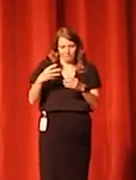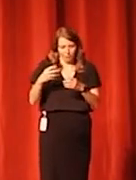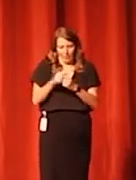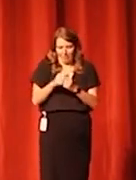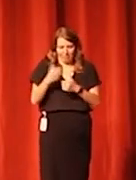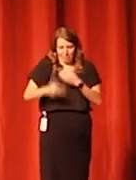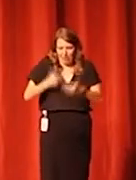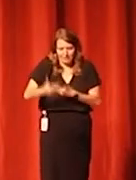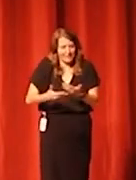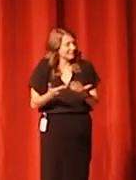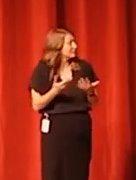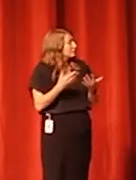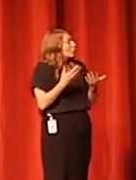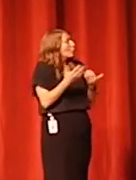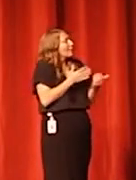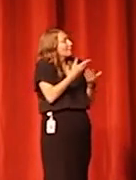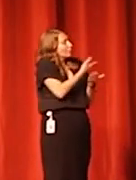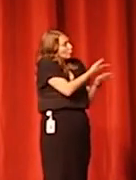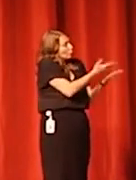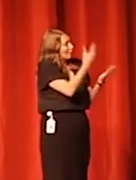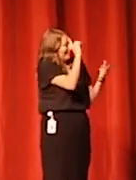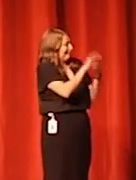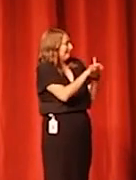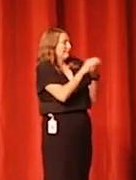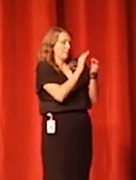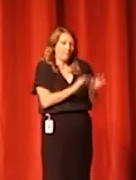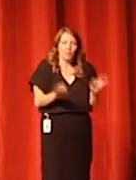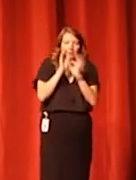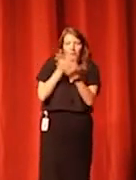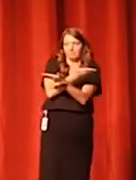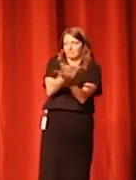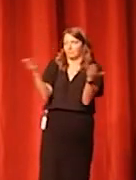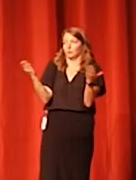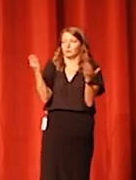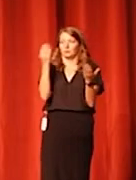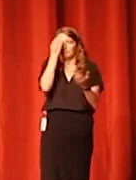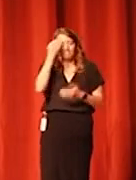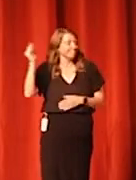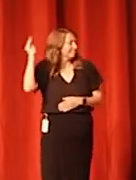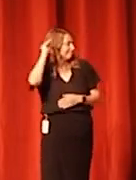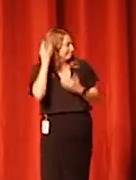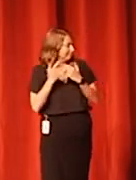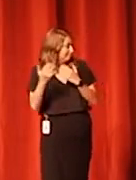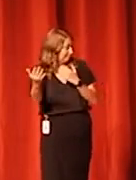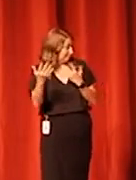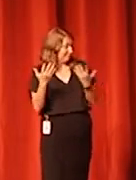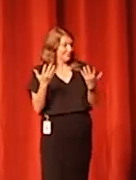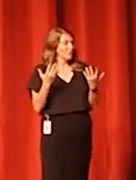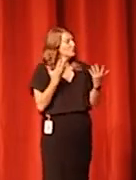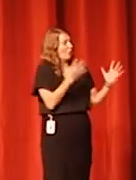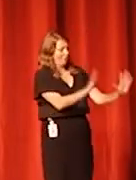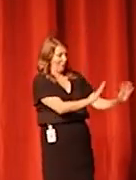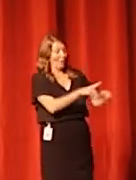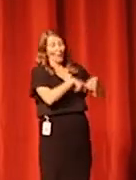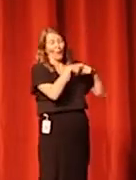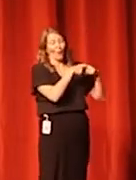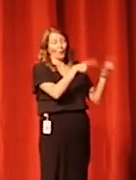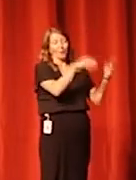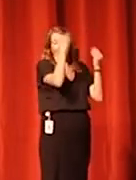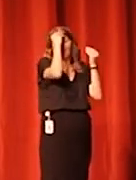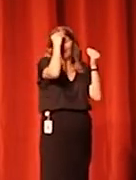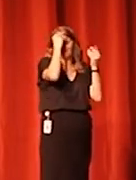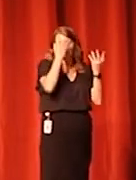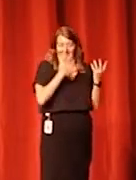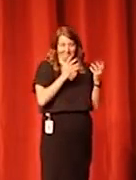that you believe would be really important for our audience to take home with them tonight. So I'm going to give you a few seconds to mull that